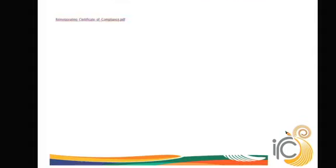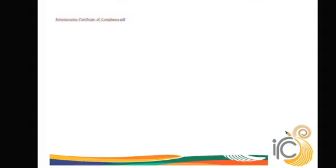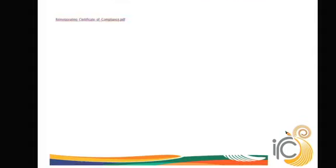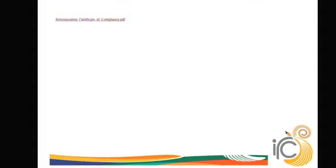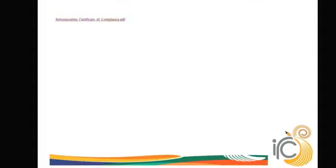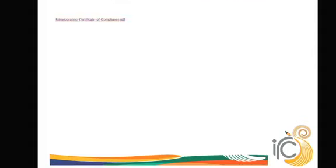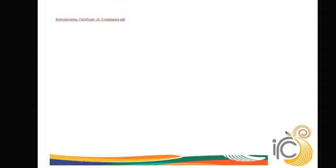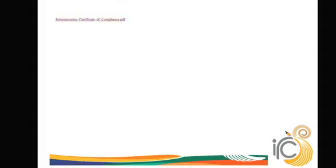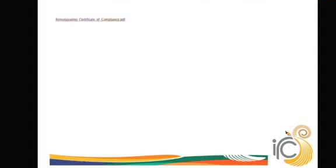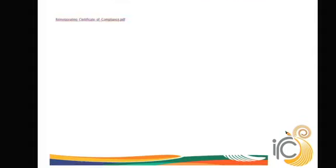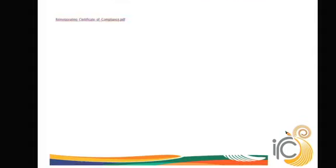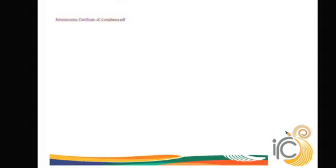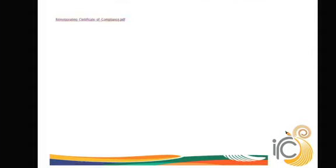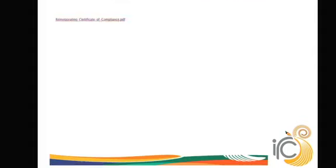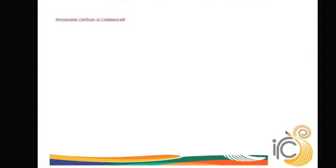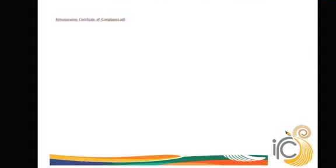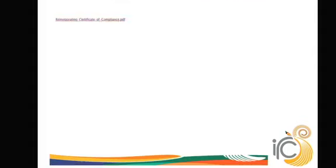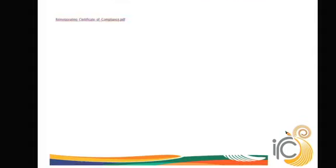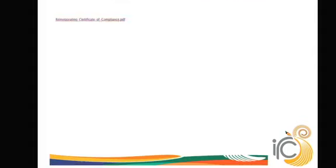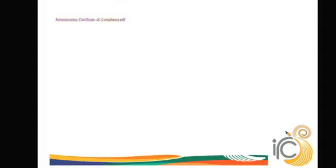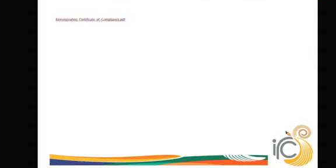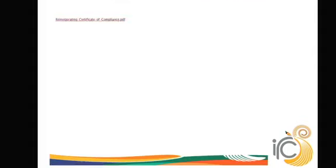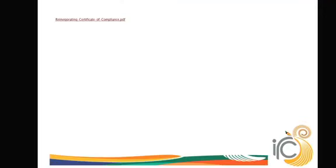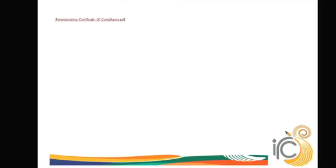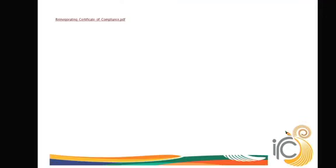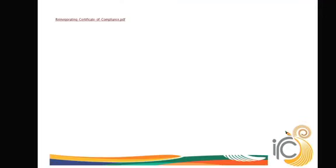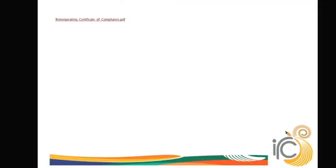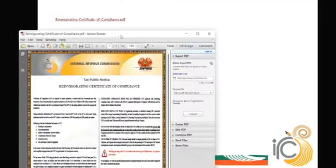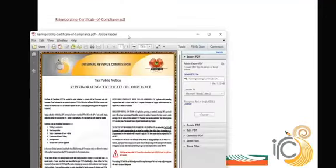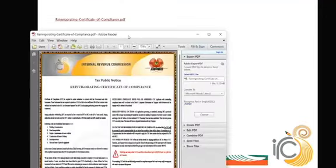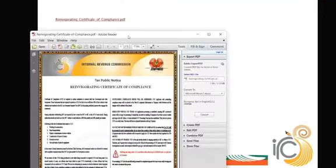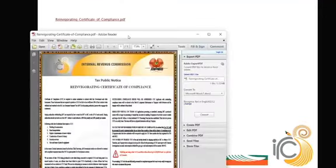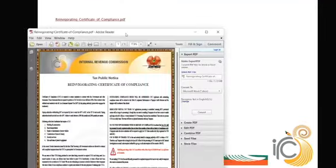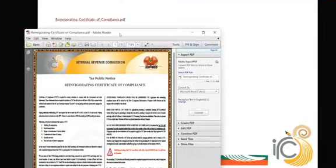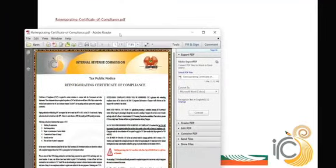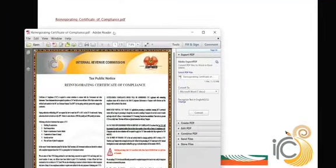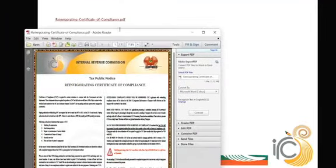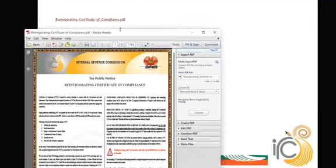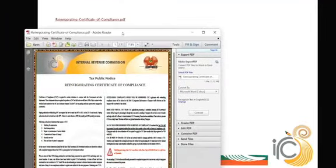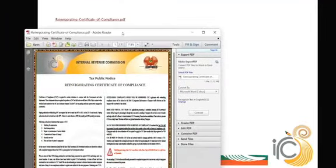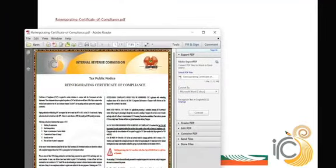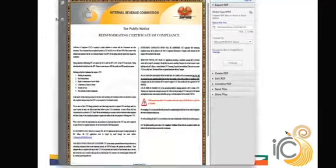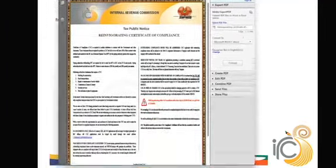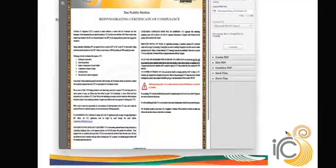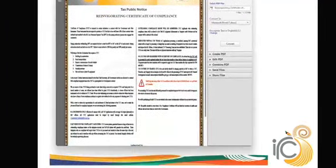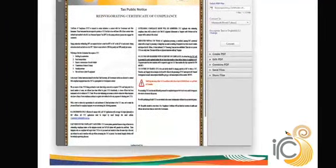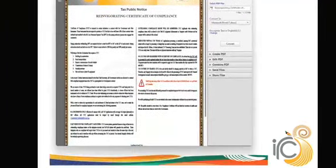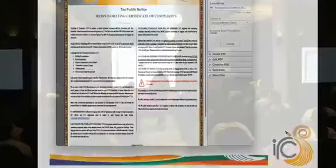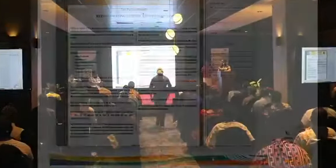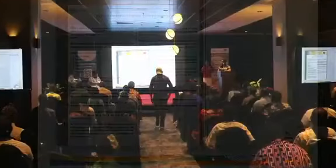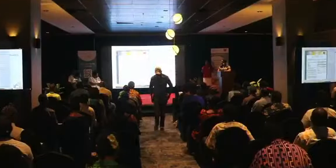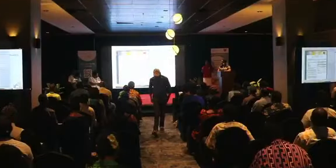Sorry, we'll just wait for the PDF image to be displayed on the screen.